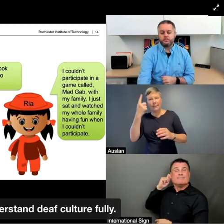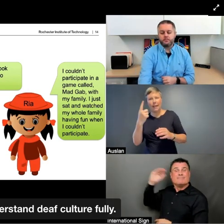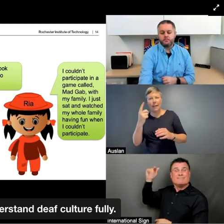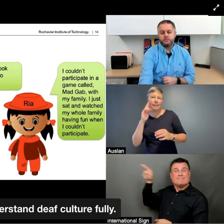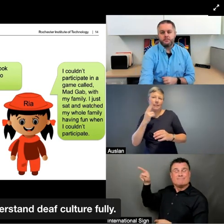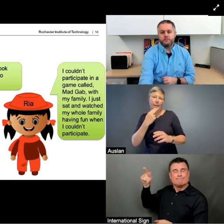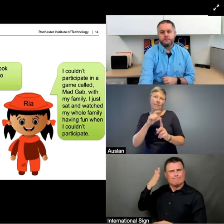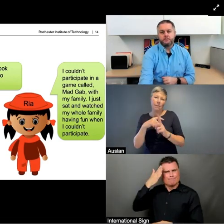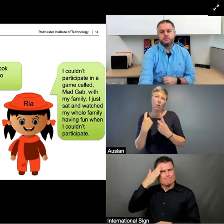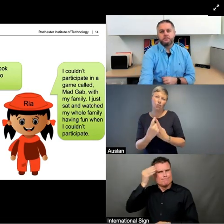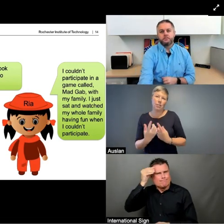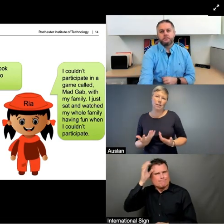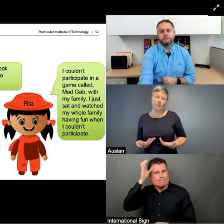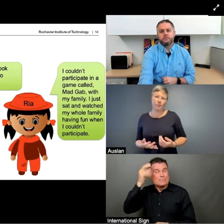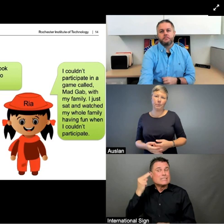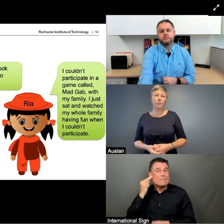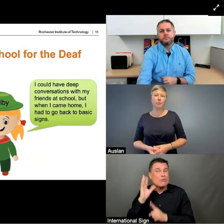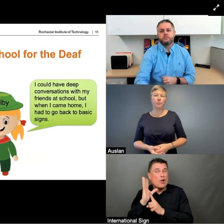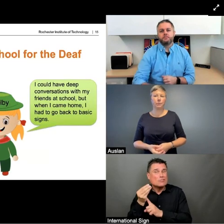culture fully.